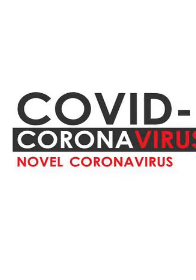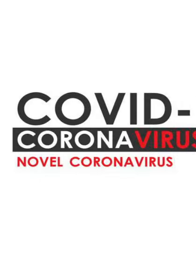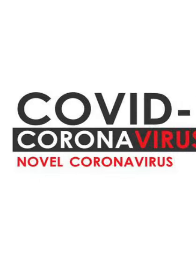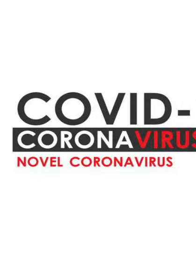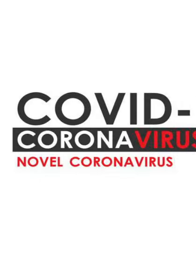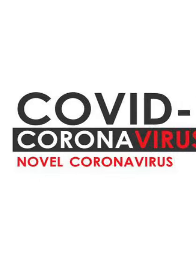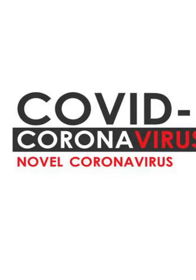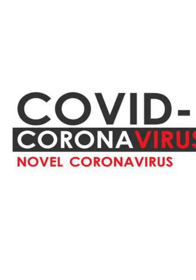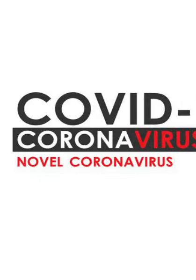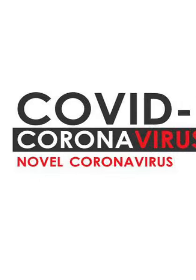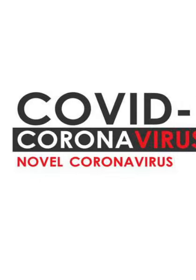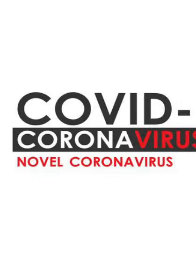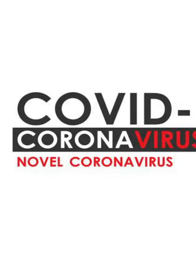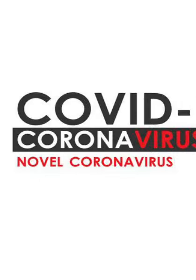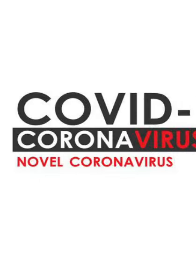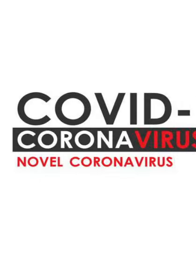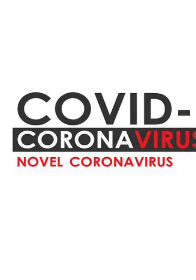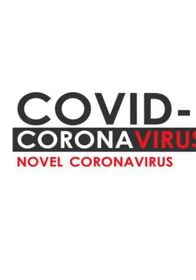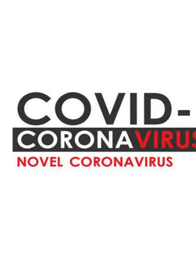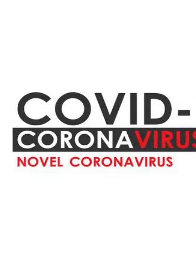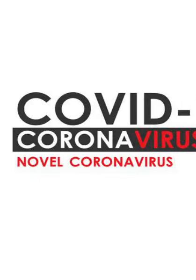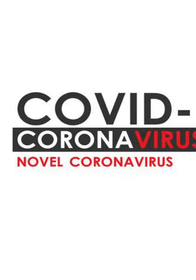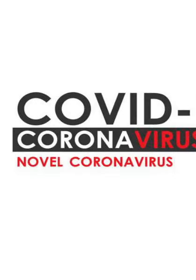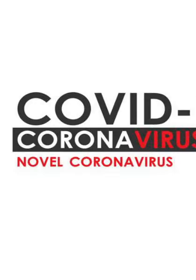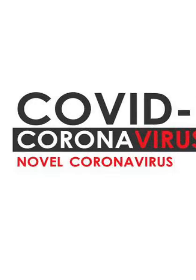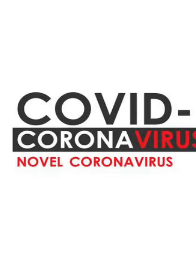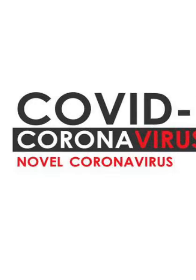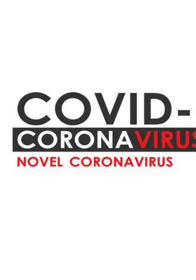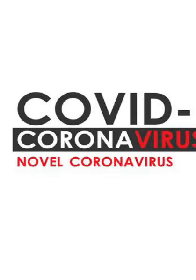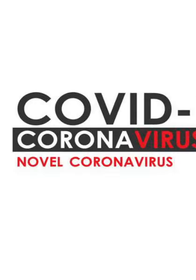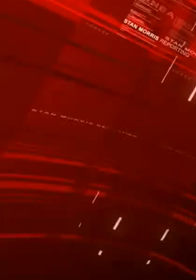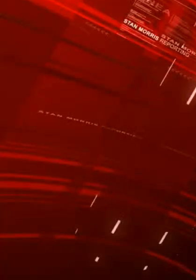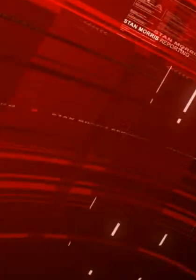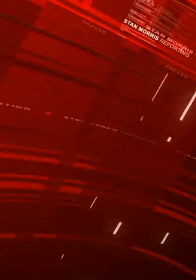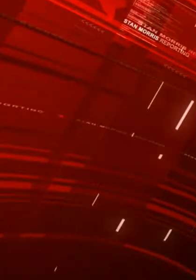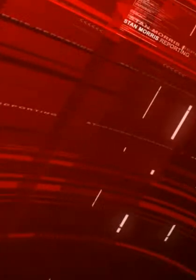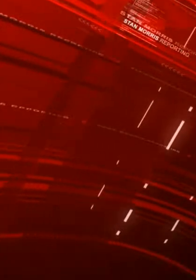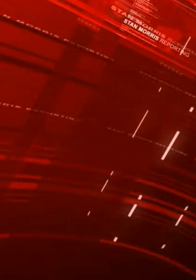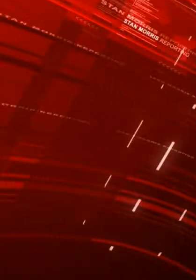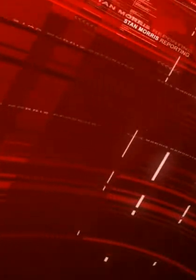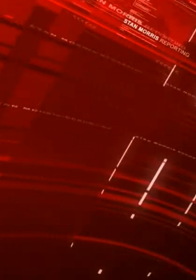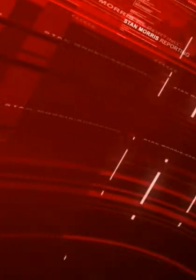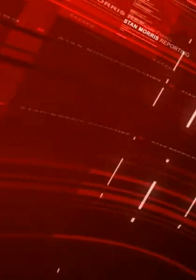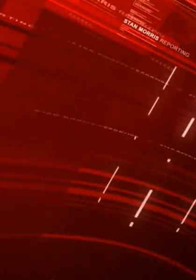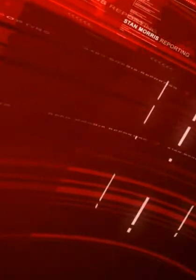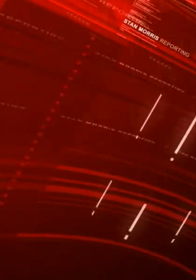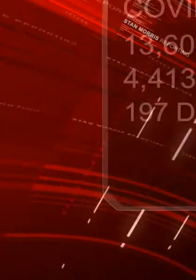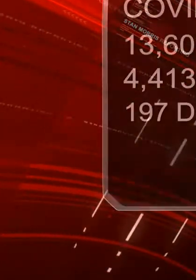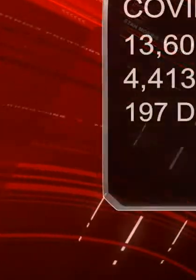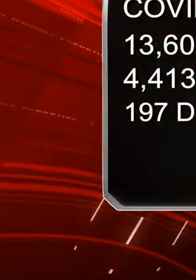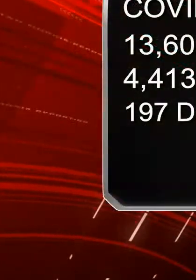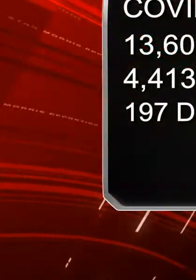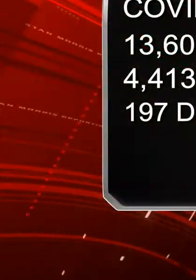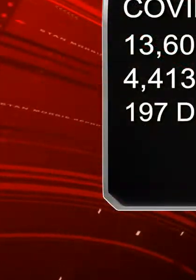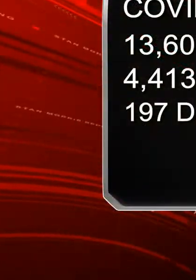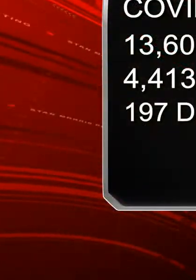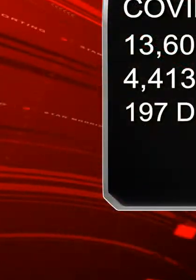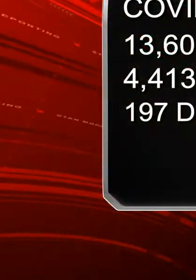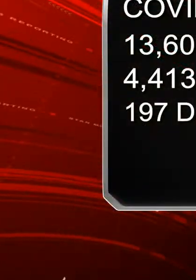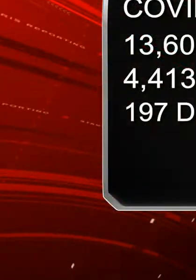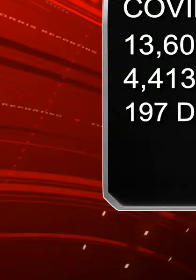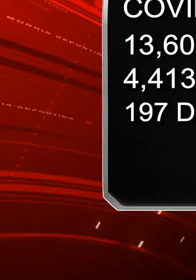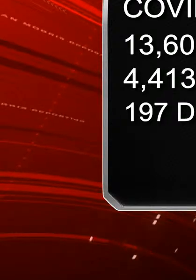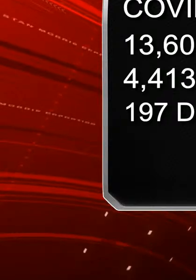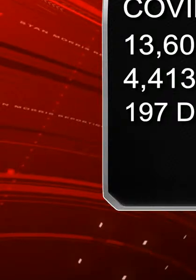update on COVID-19. The numbers from Arkansas are about to be updated. We're going into the press briefing with those numbers looking a little bit like